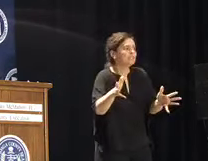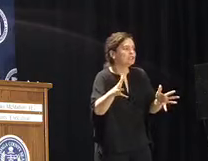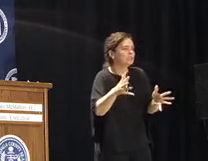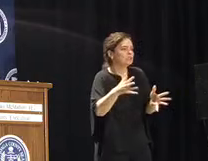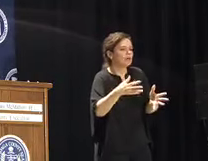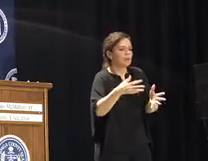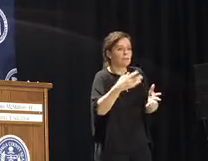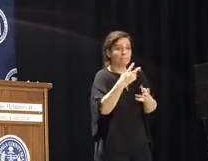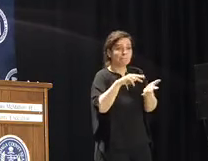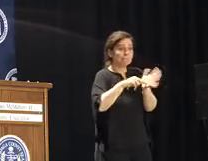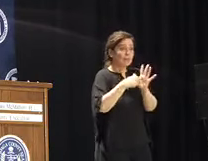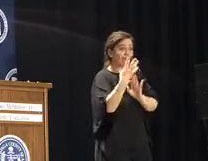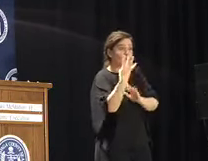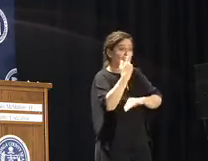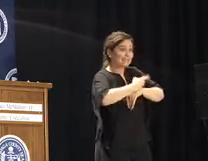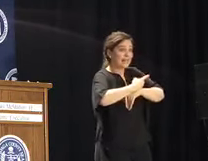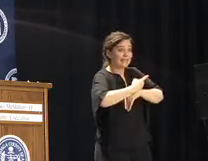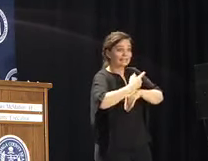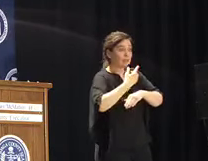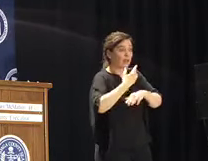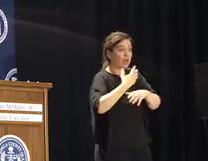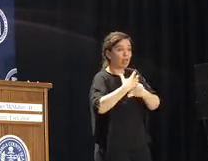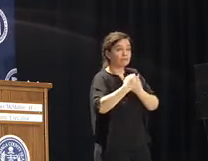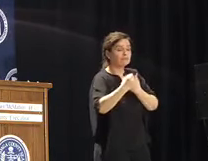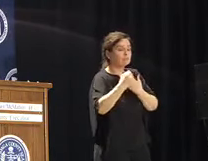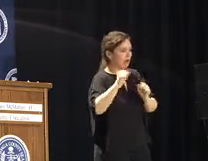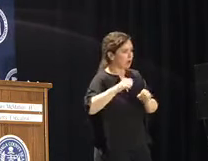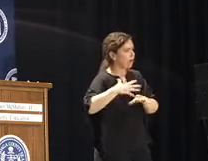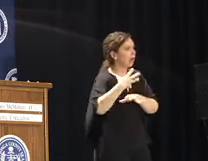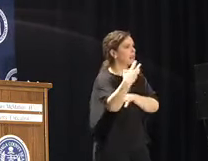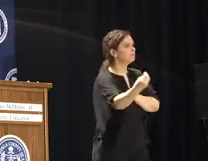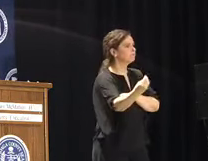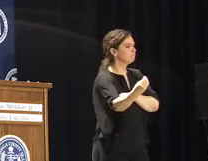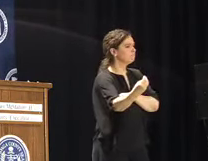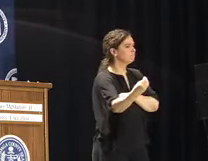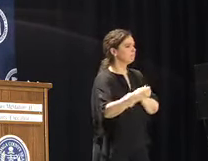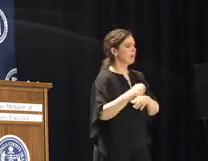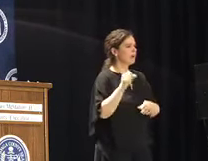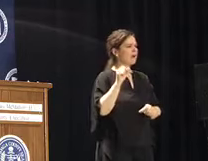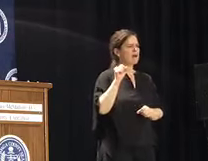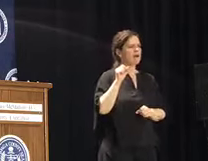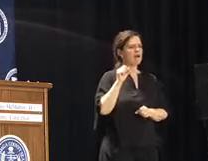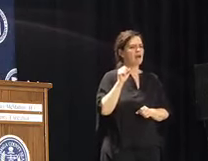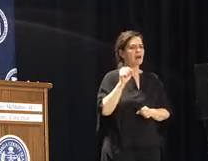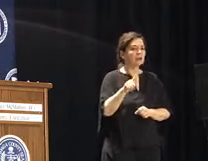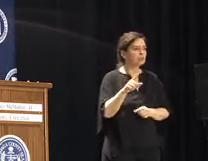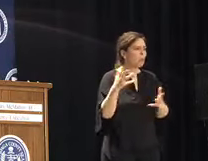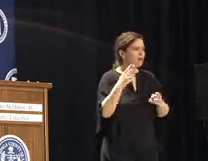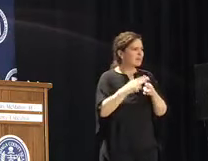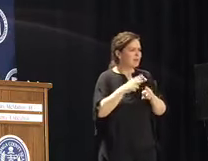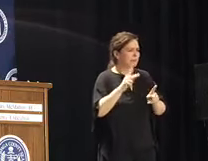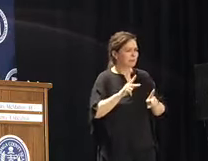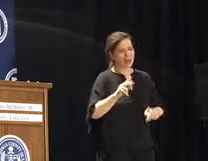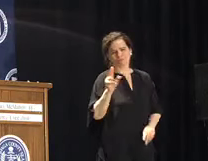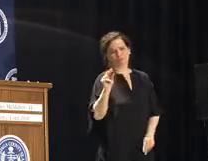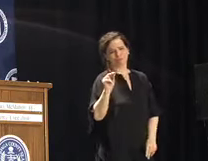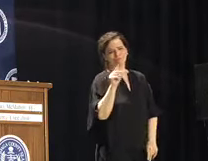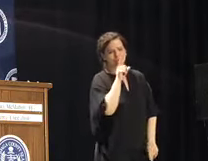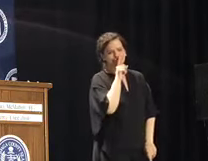I tease Dr. Gupta about this, but she doesn't let me know who any of these people are. Now they're starting to contact me, and I get to talk to them